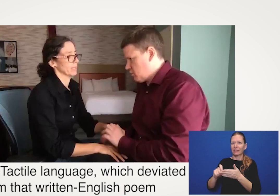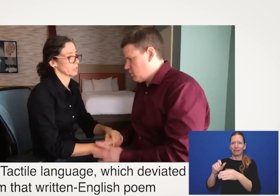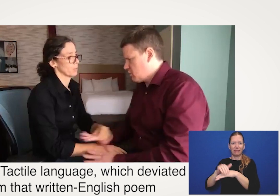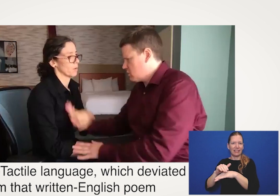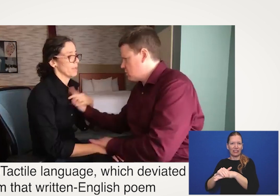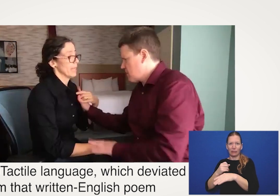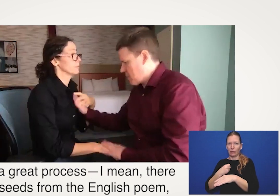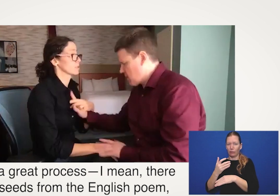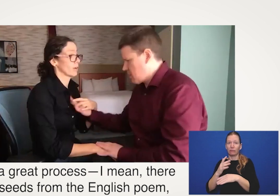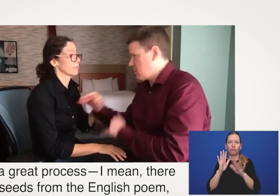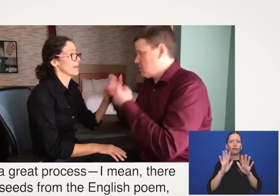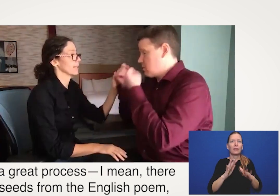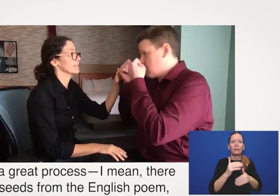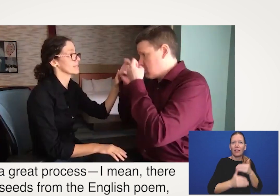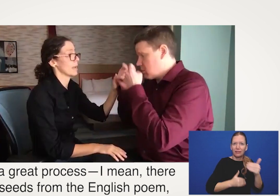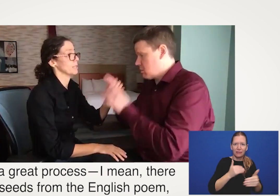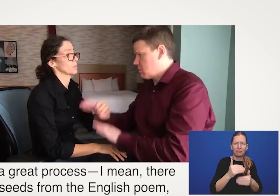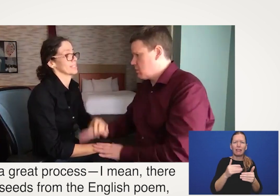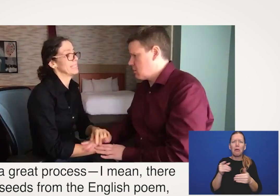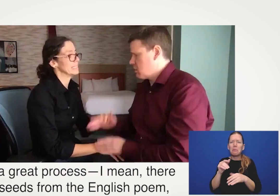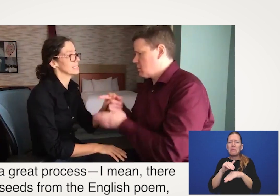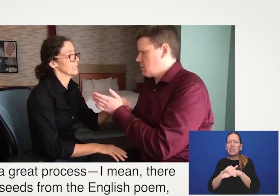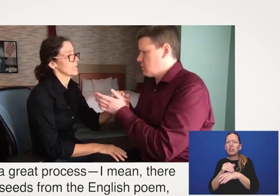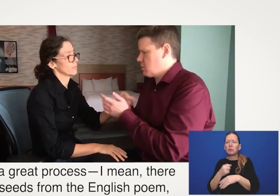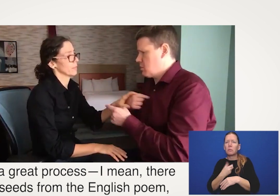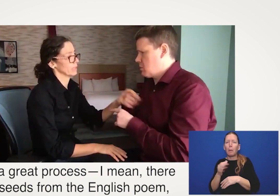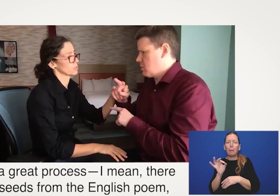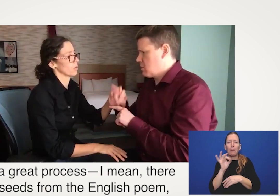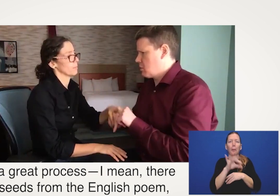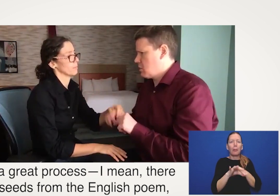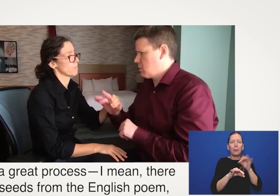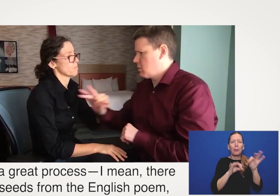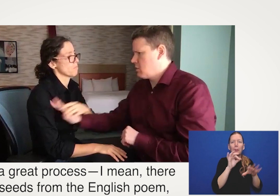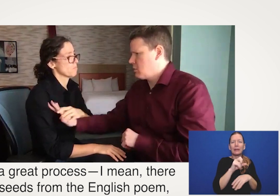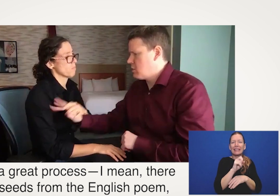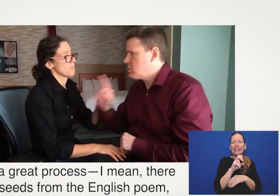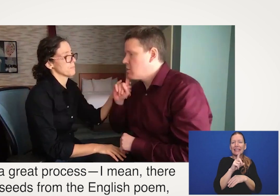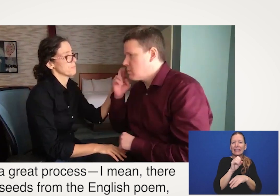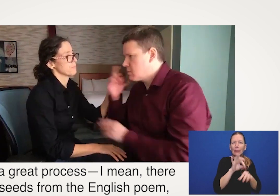that written English poem. It was a great process. There were seeds from the English poem,